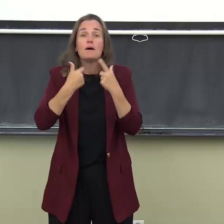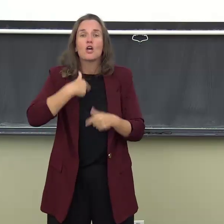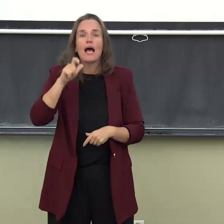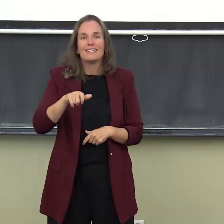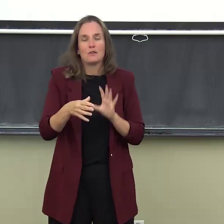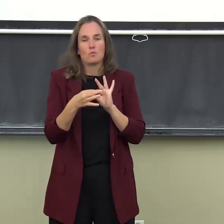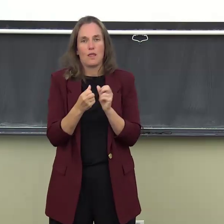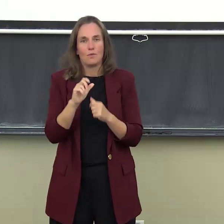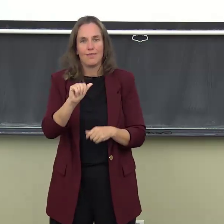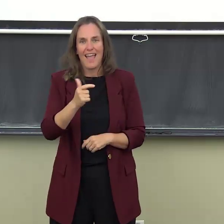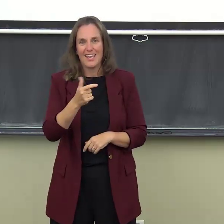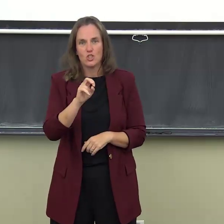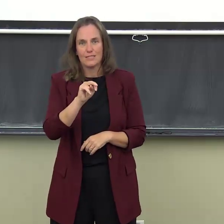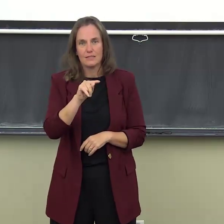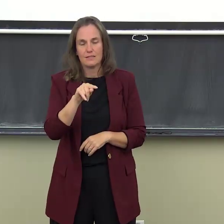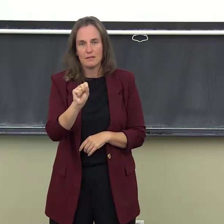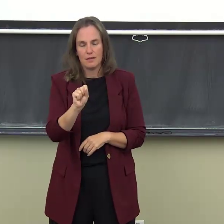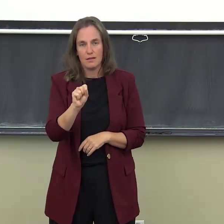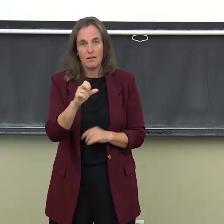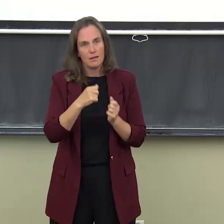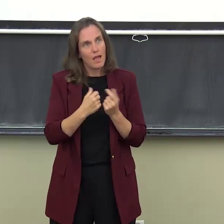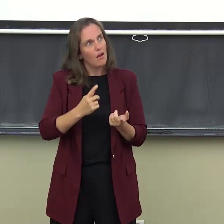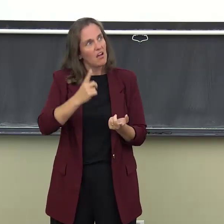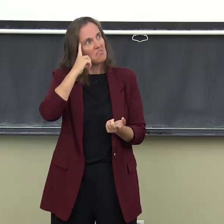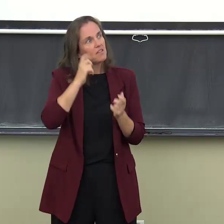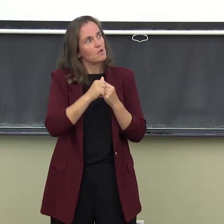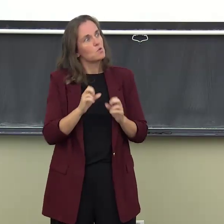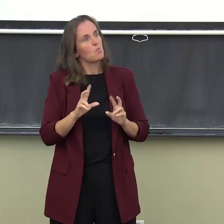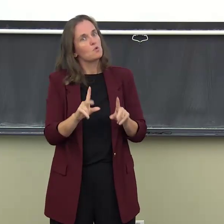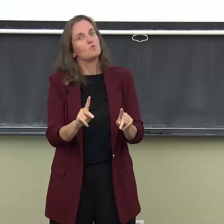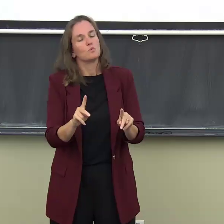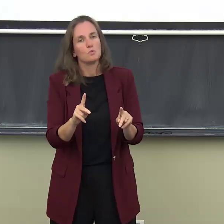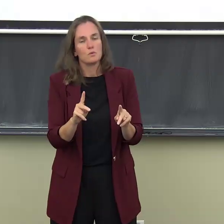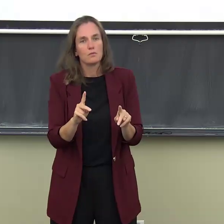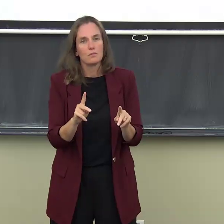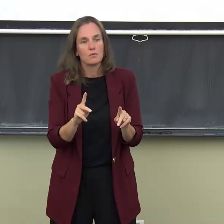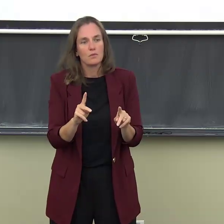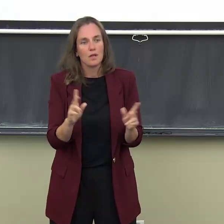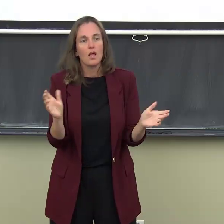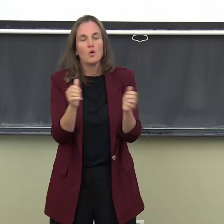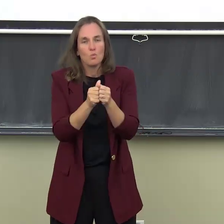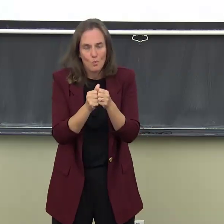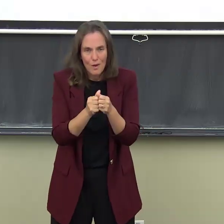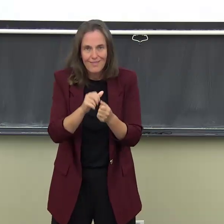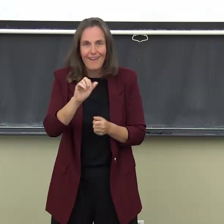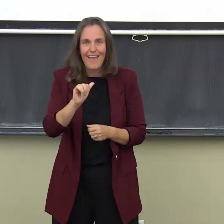way of agents. And I think there is an opportunity with